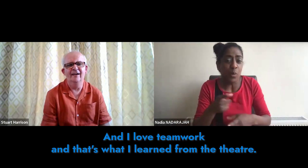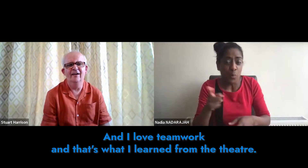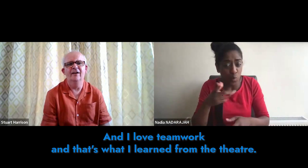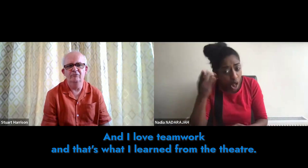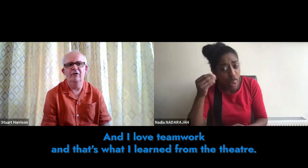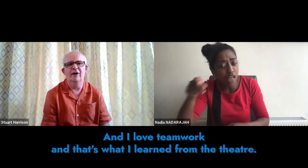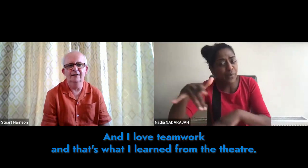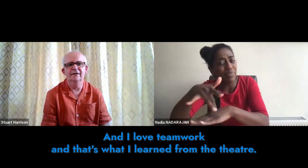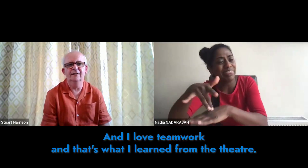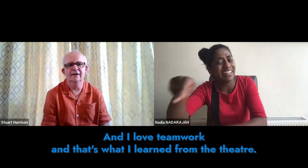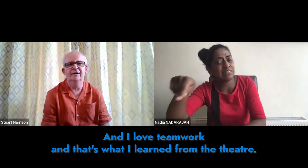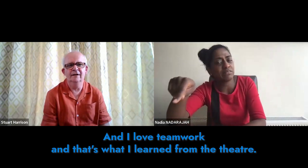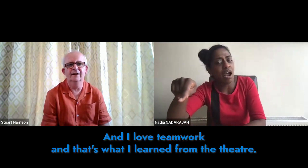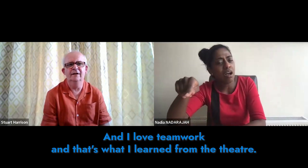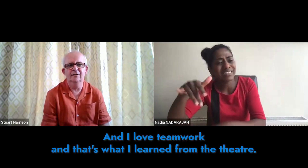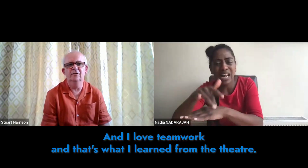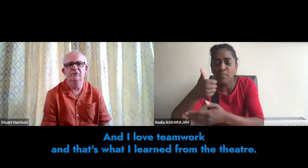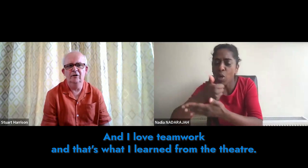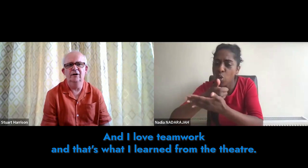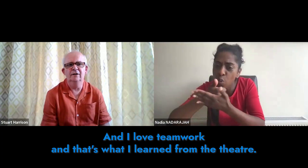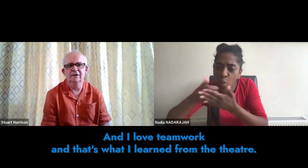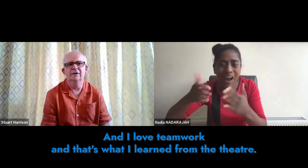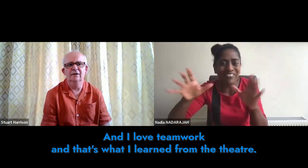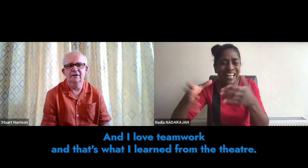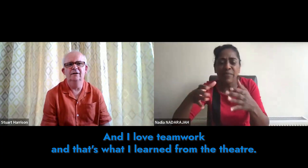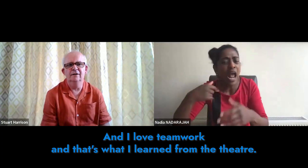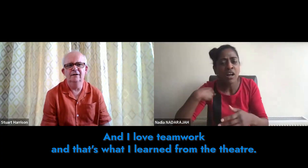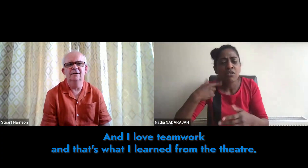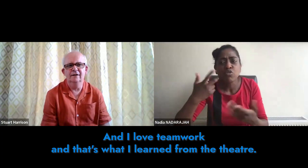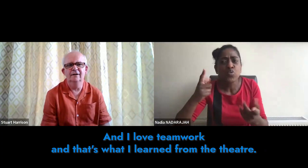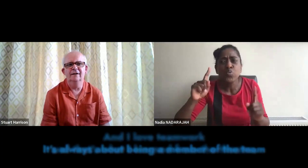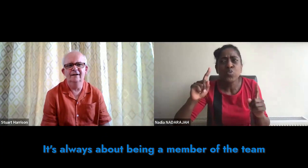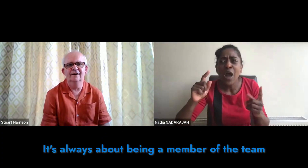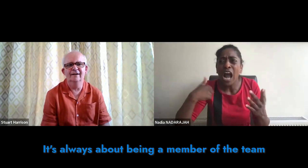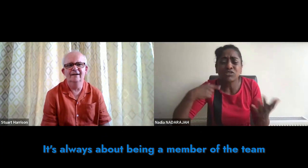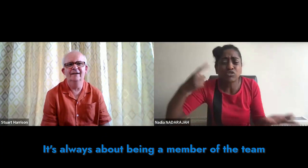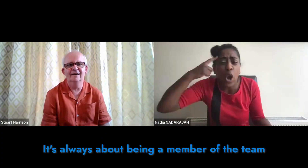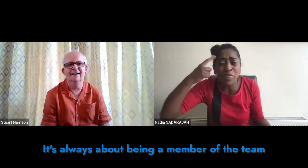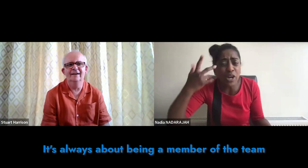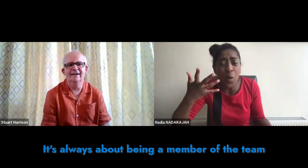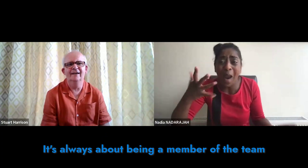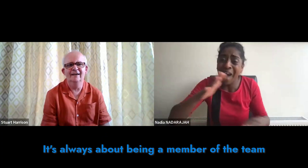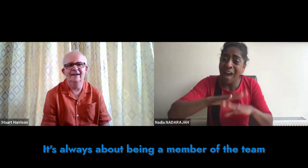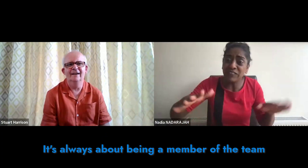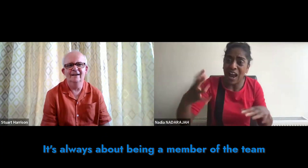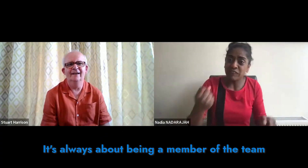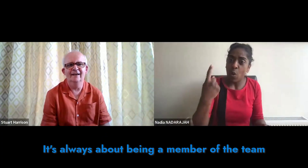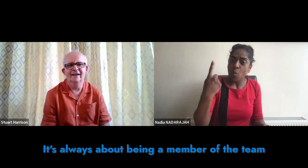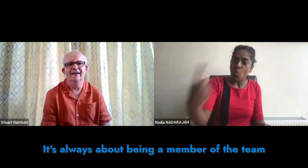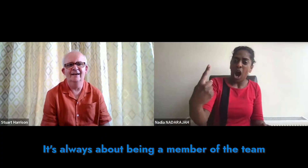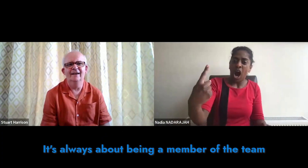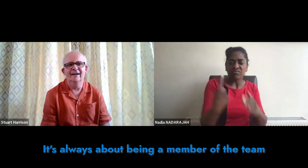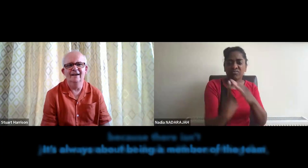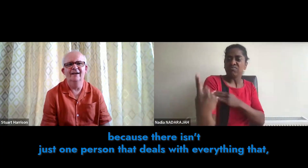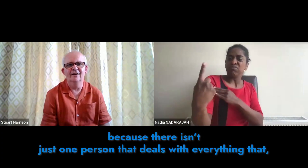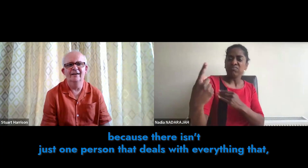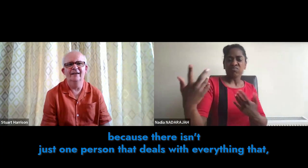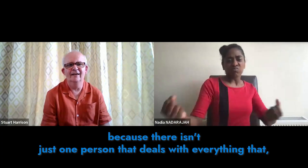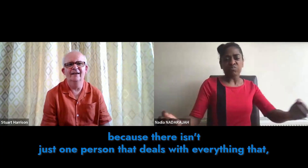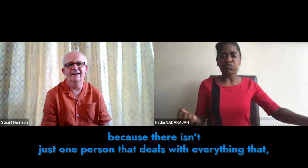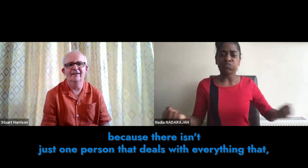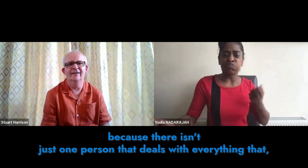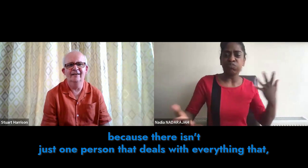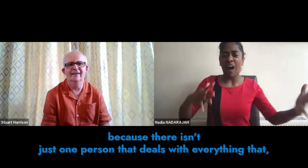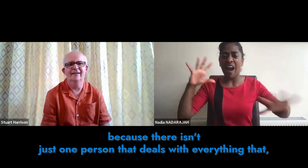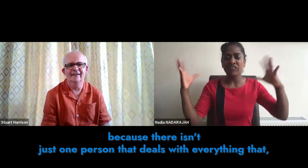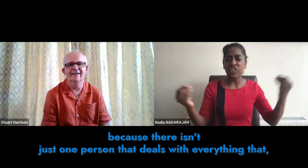And I love teamwork. And that's what I learned from theatre. It's always about being a member of the team,